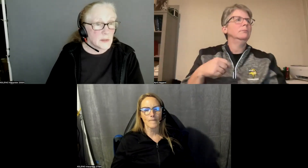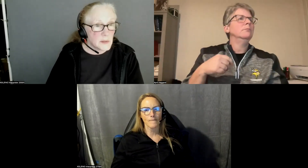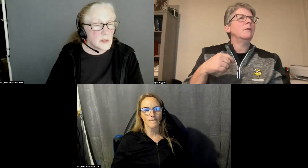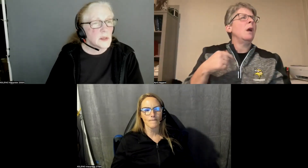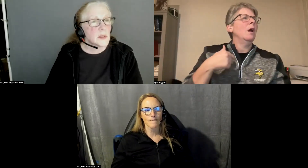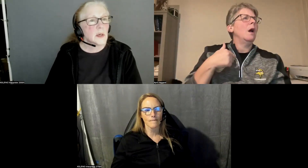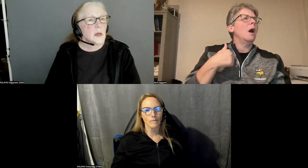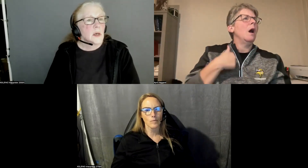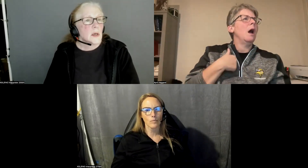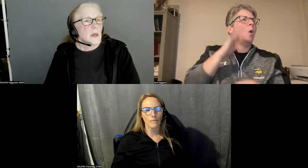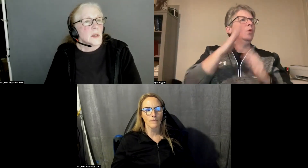people would like to see.